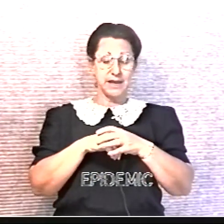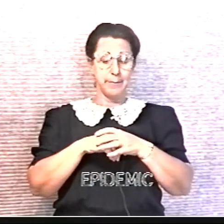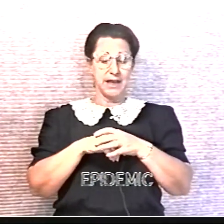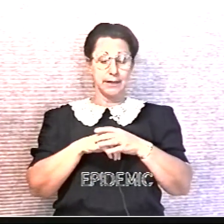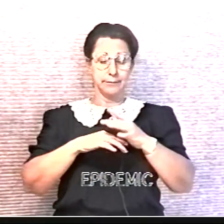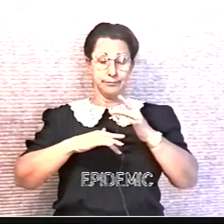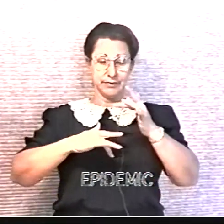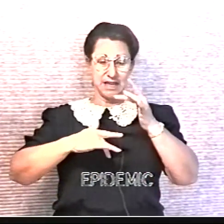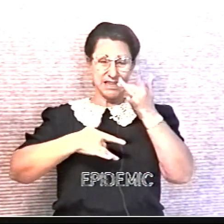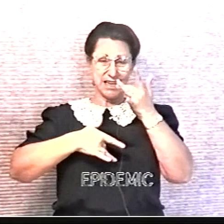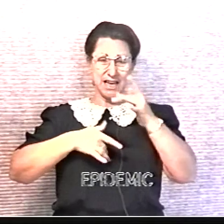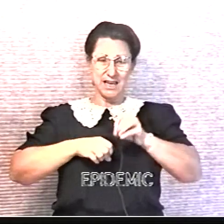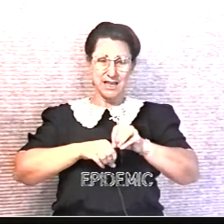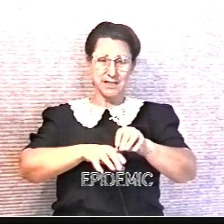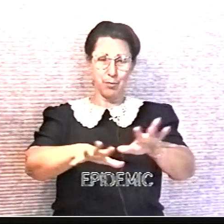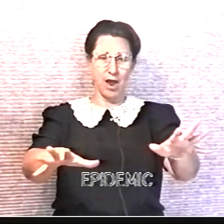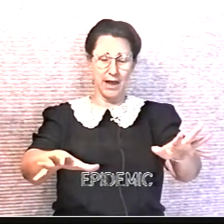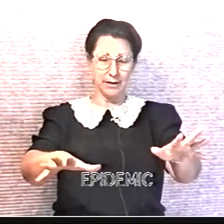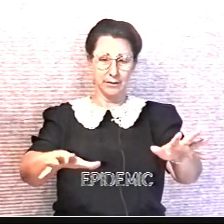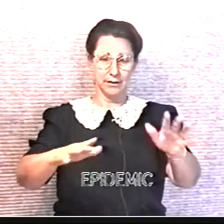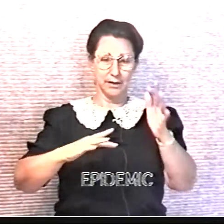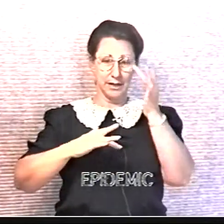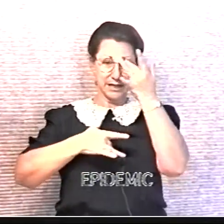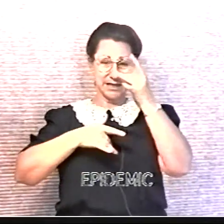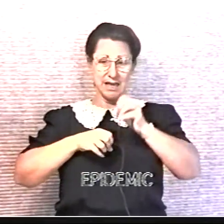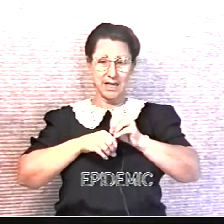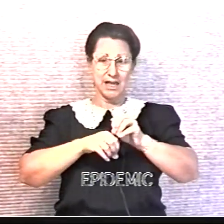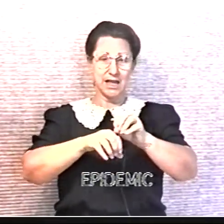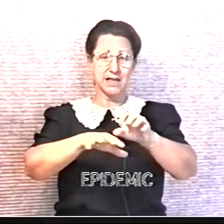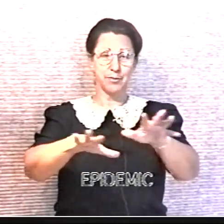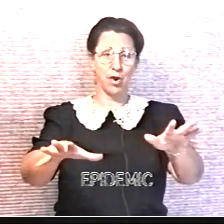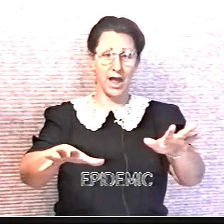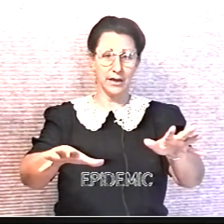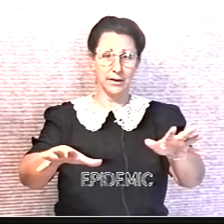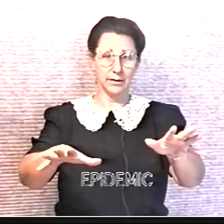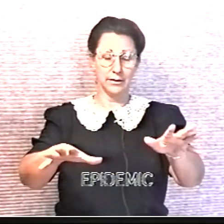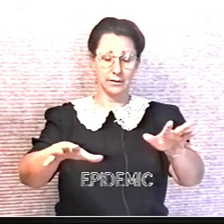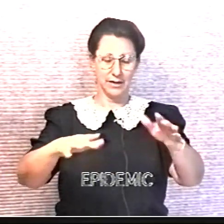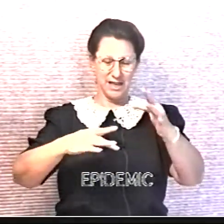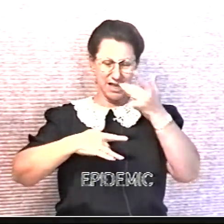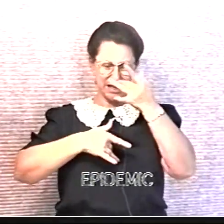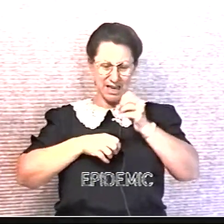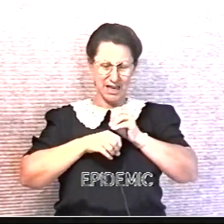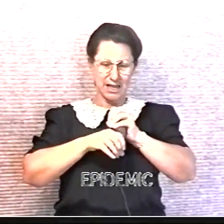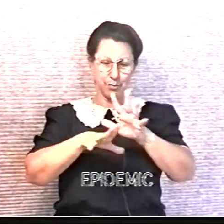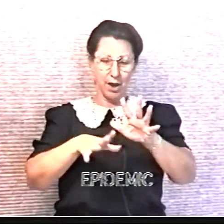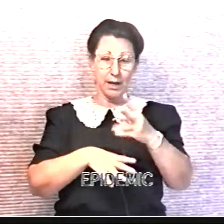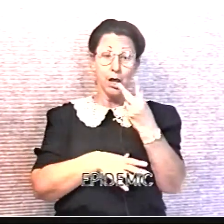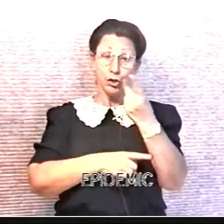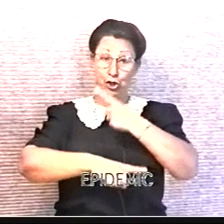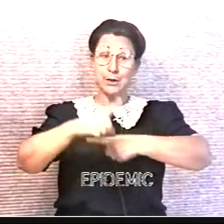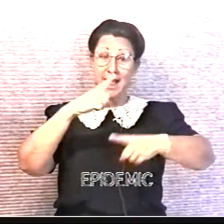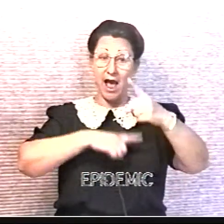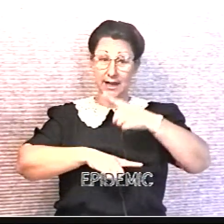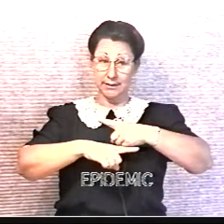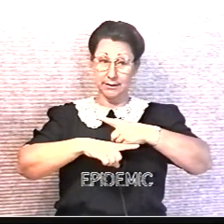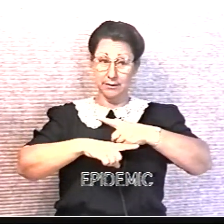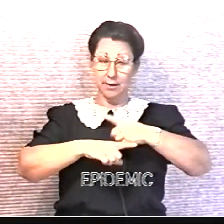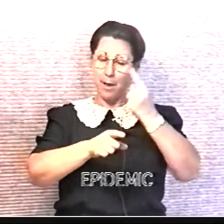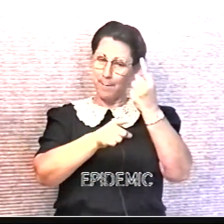epidemic, sick, spread, sick, spread, sick, spread. 2 signs, but it's